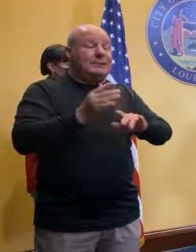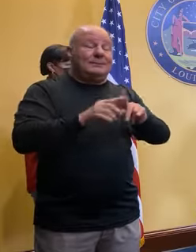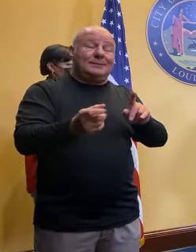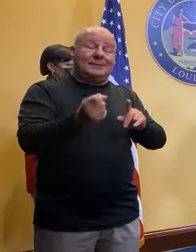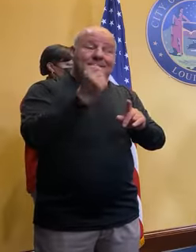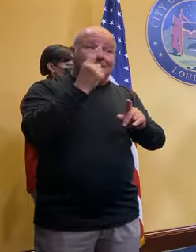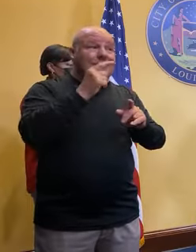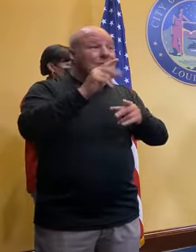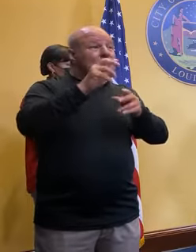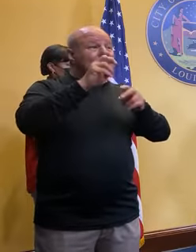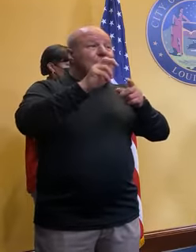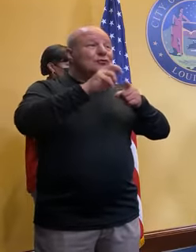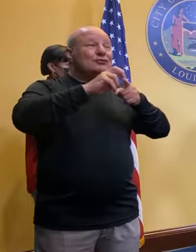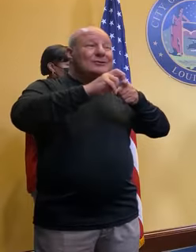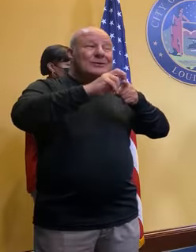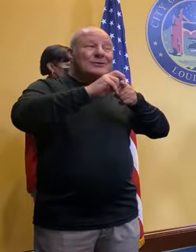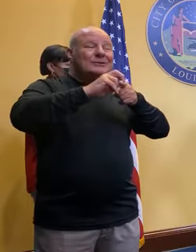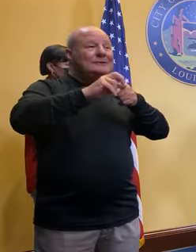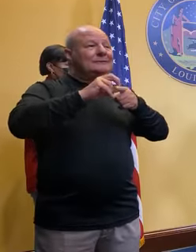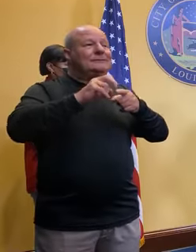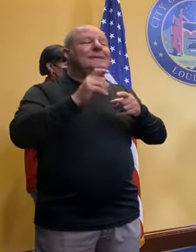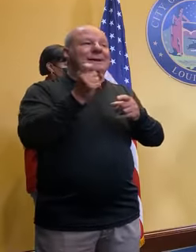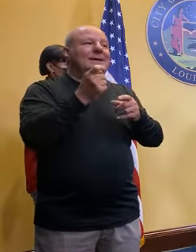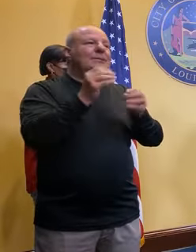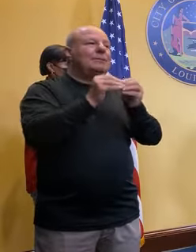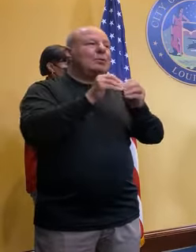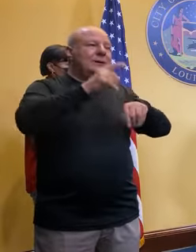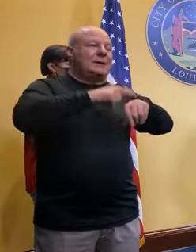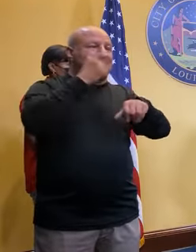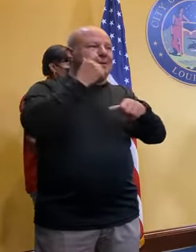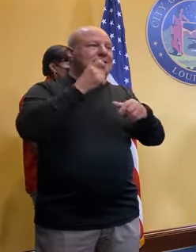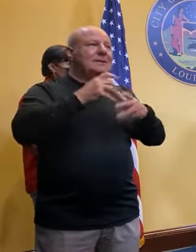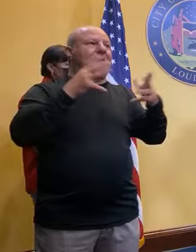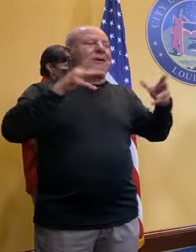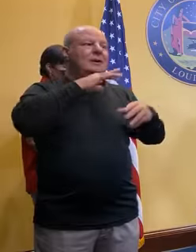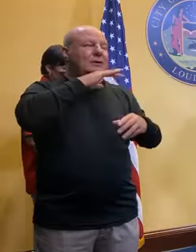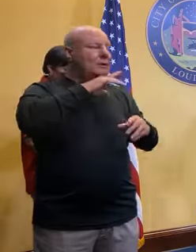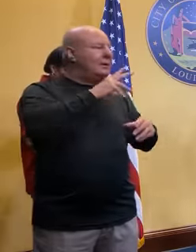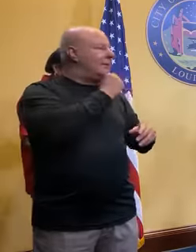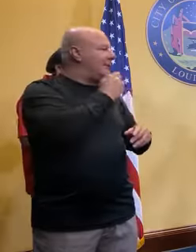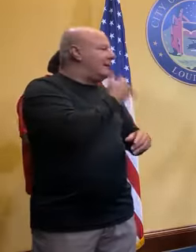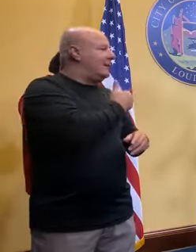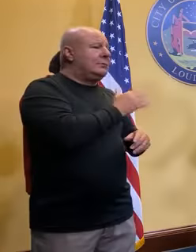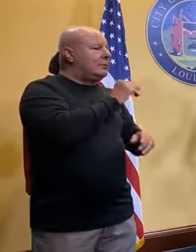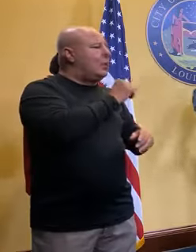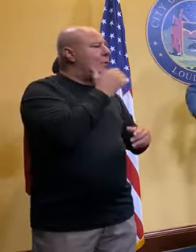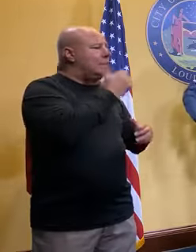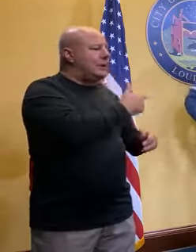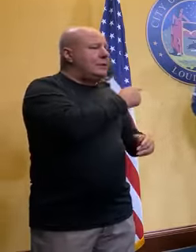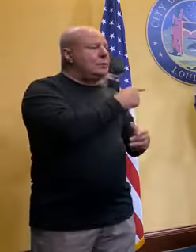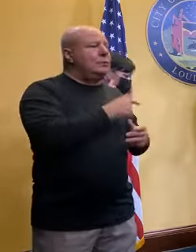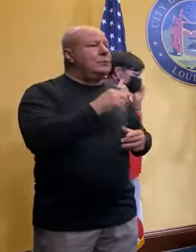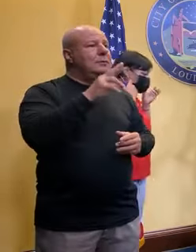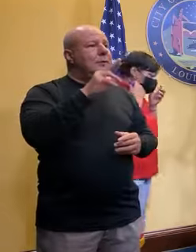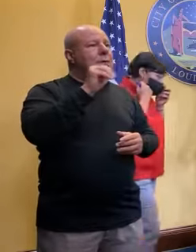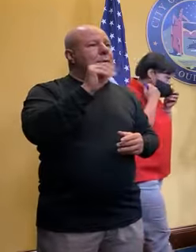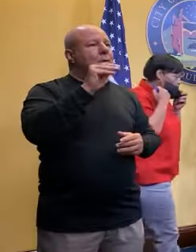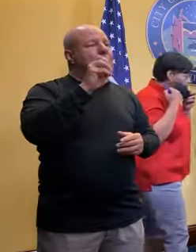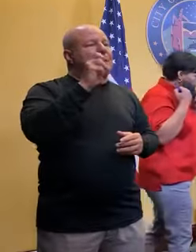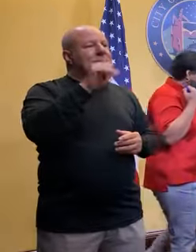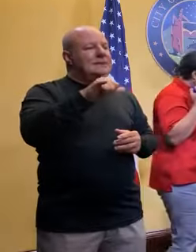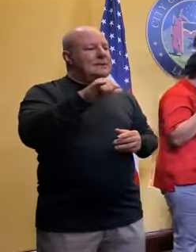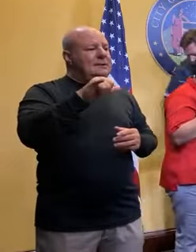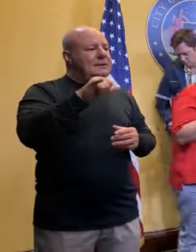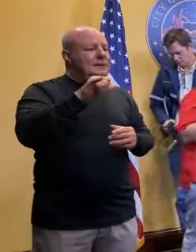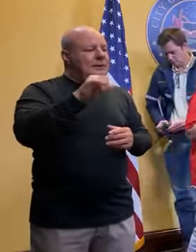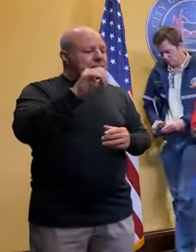debris, it takes a little bit more time than normal. Thank you, Mayor. No, thank you, and I know Ramsey and McDonald mentioned